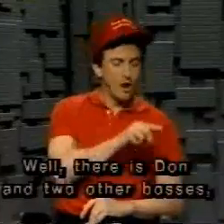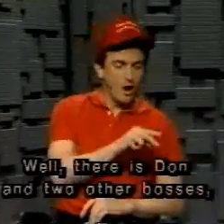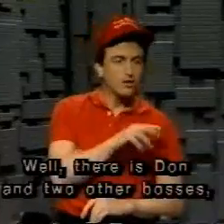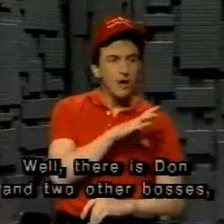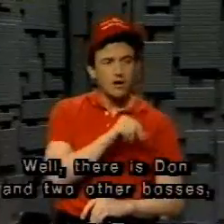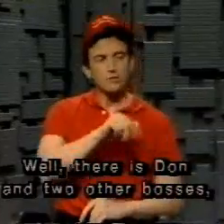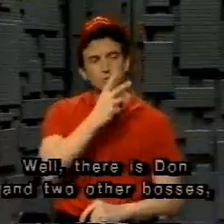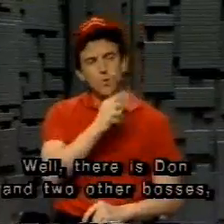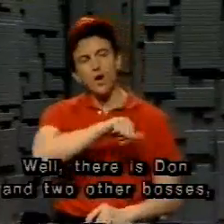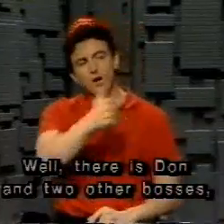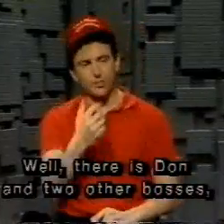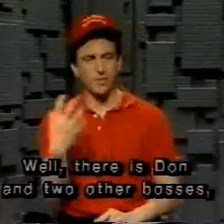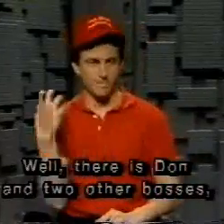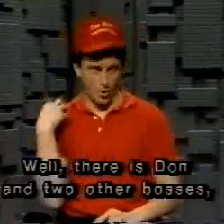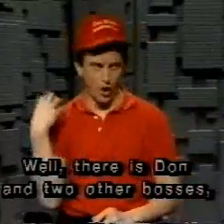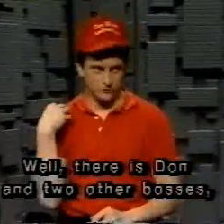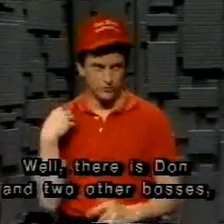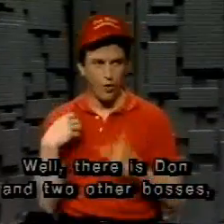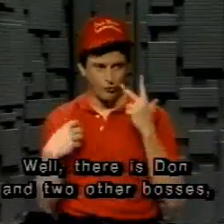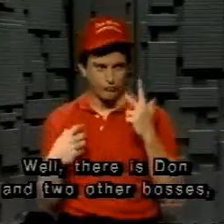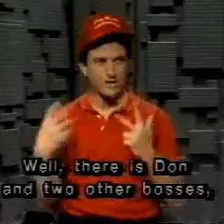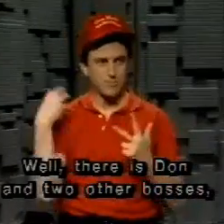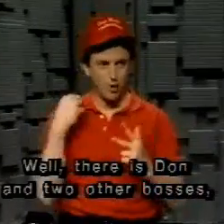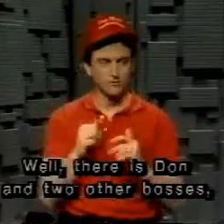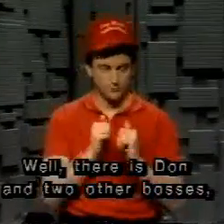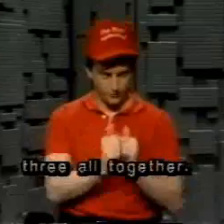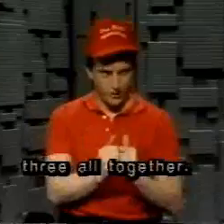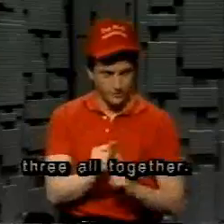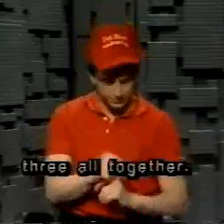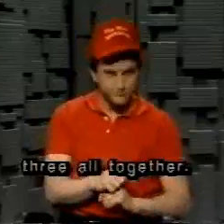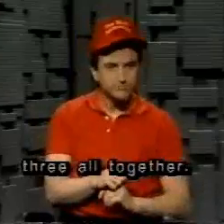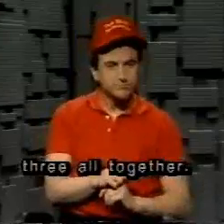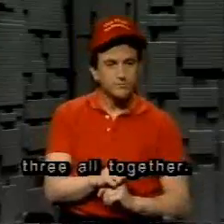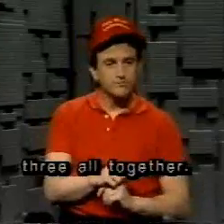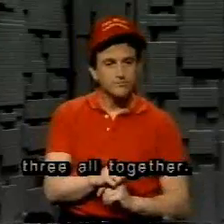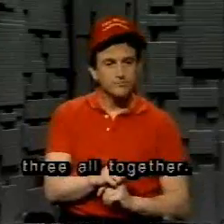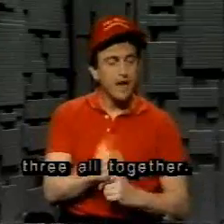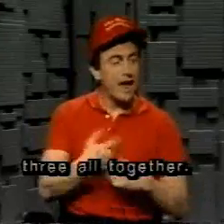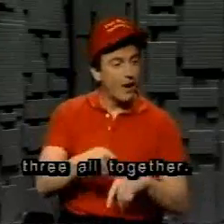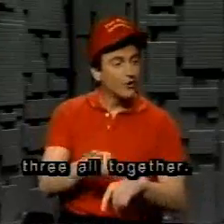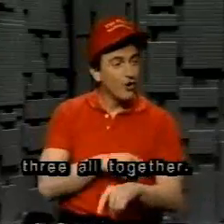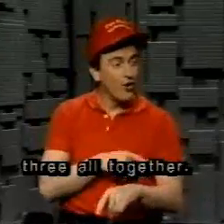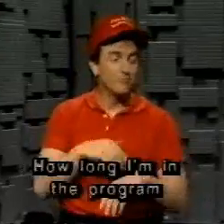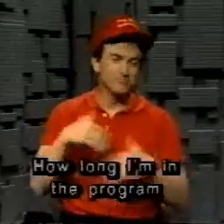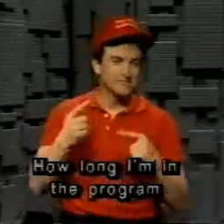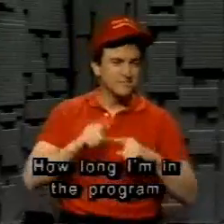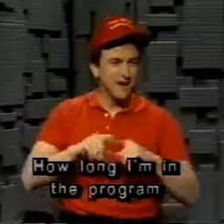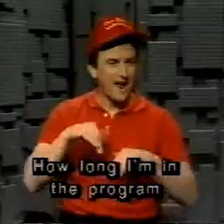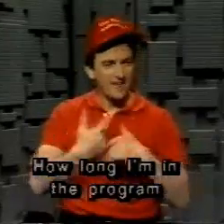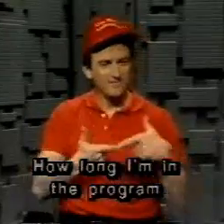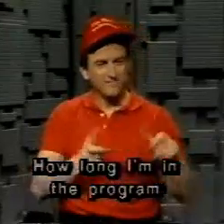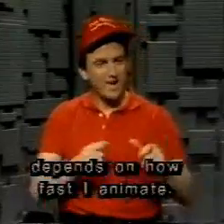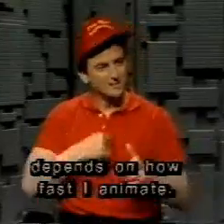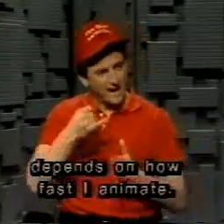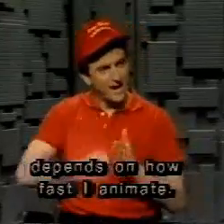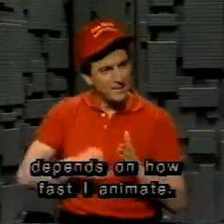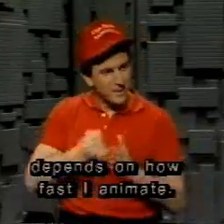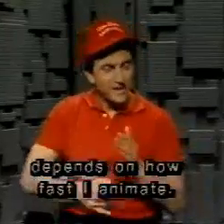Well, there is Don and two other bosses, 3 altogether. How long I'm in the program depends on how fast I